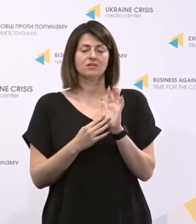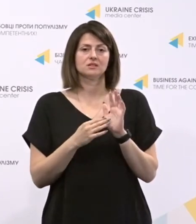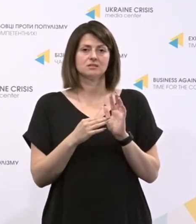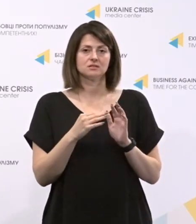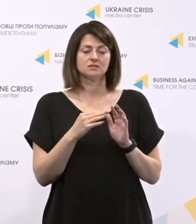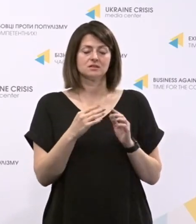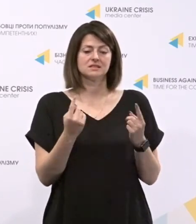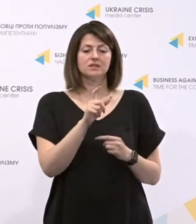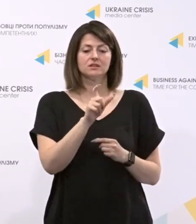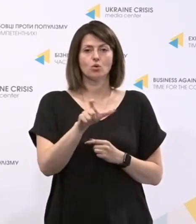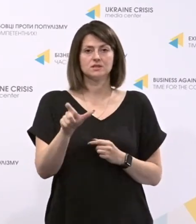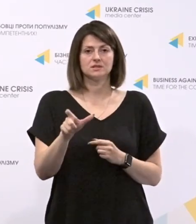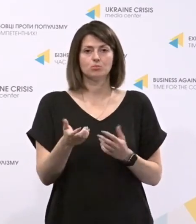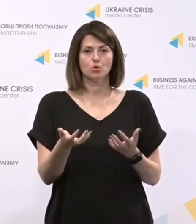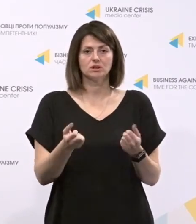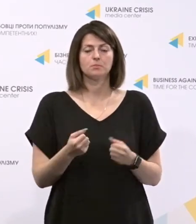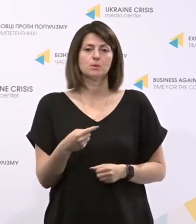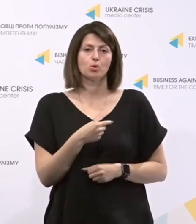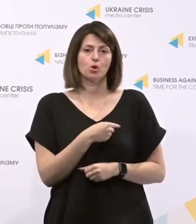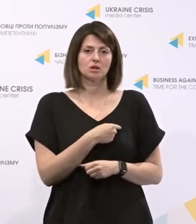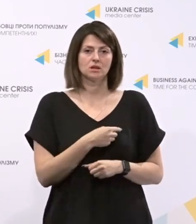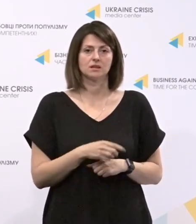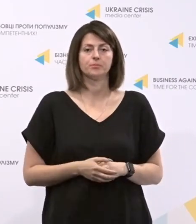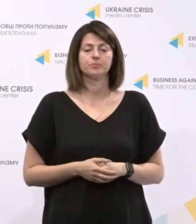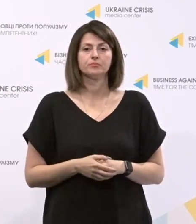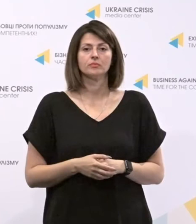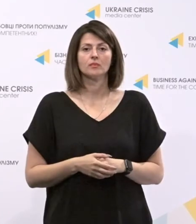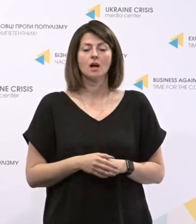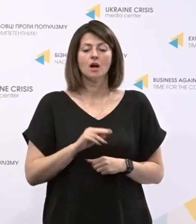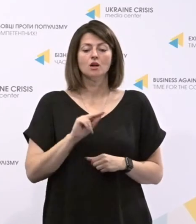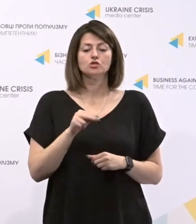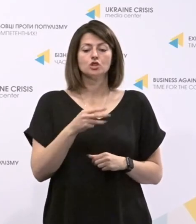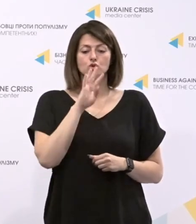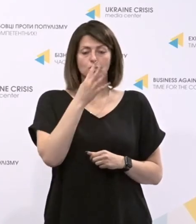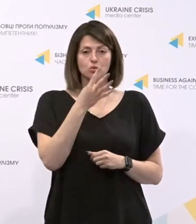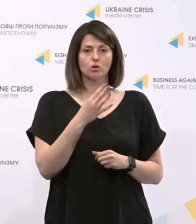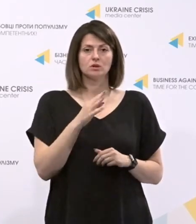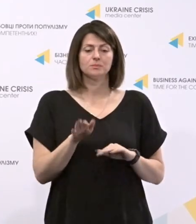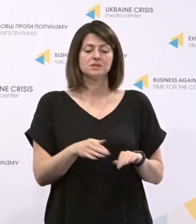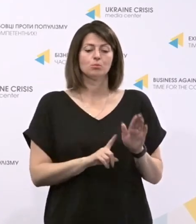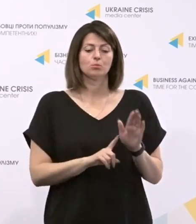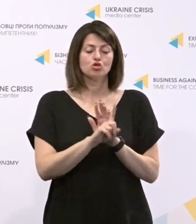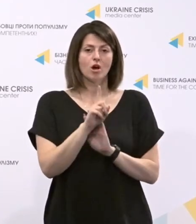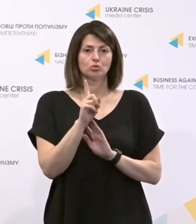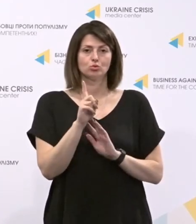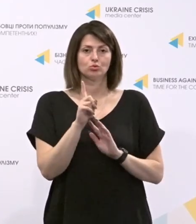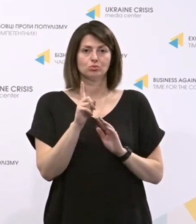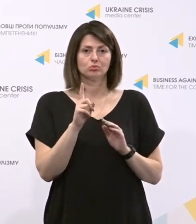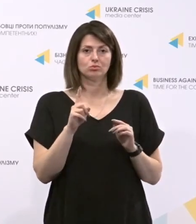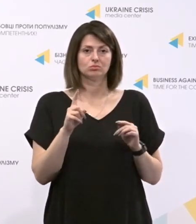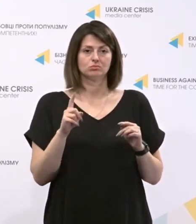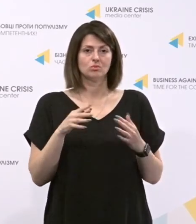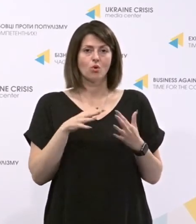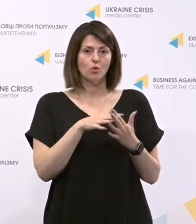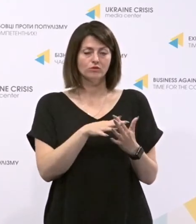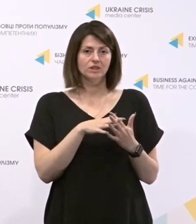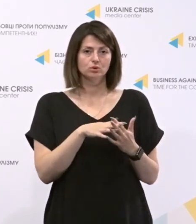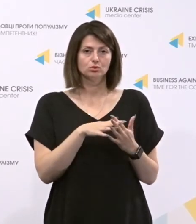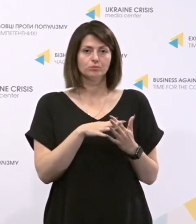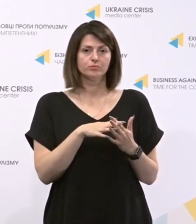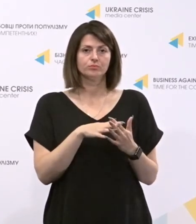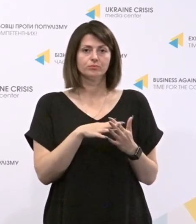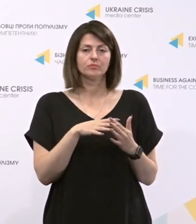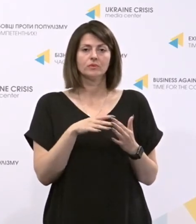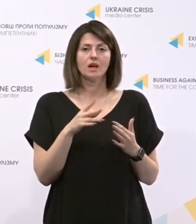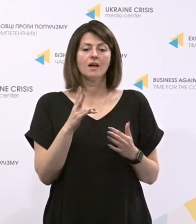4 years after the outbreak of the conflict, remedy and reparation to civilian victims, especially